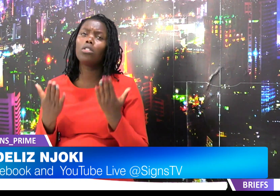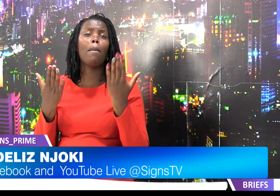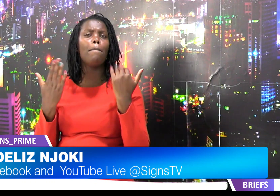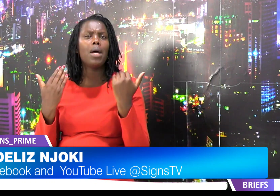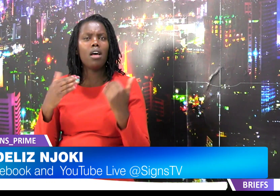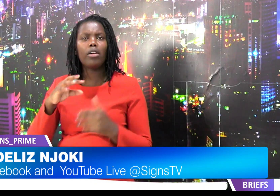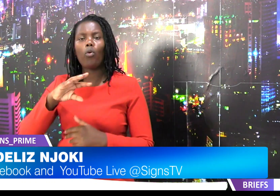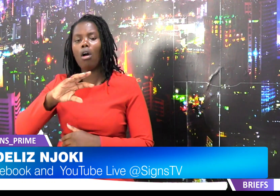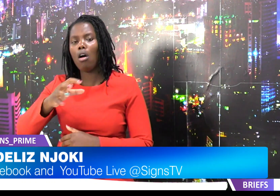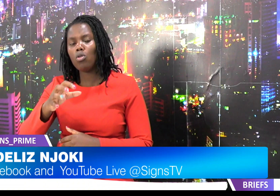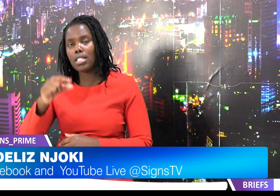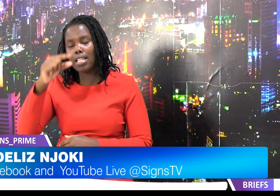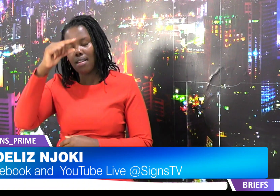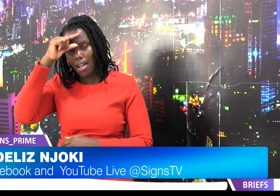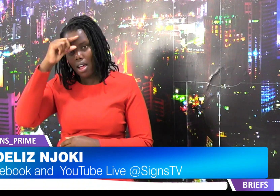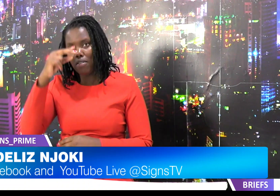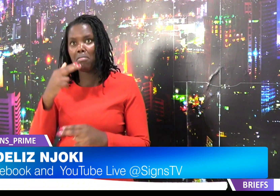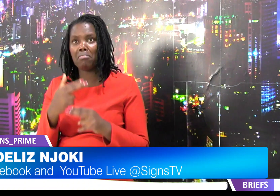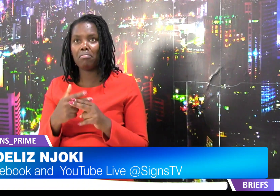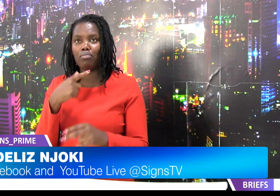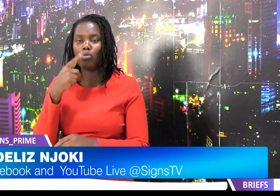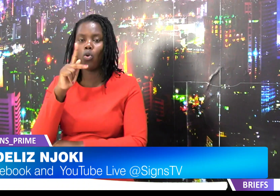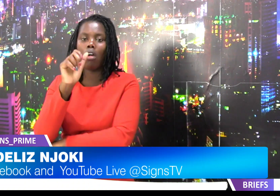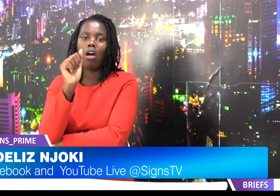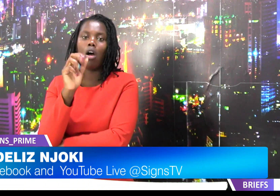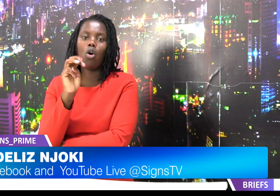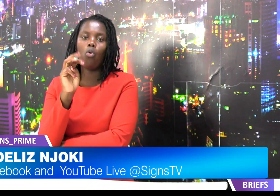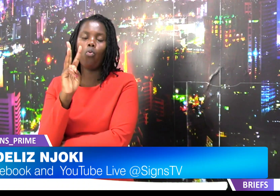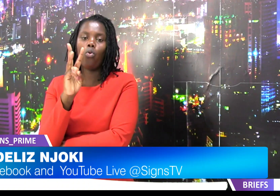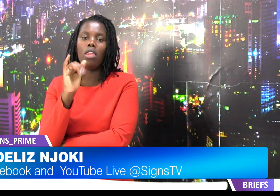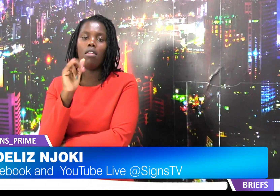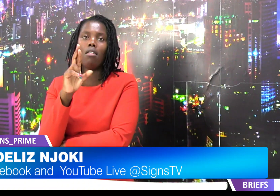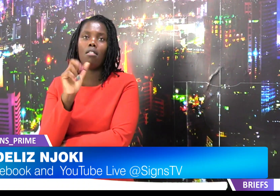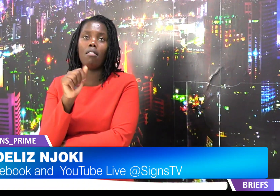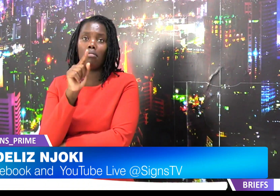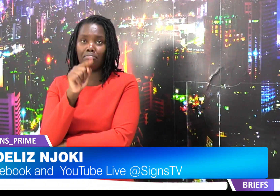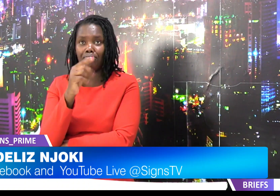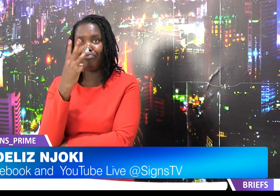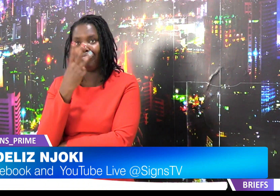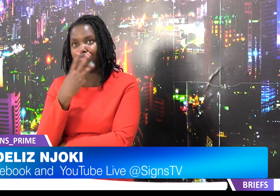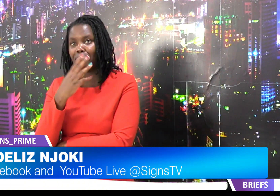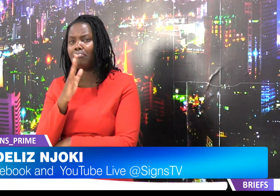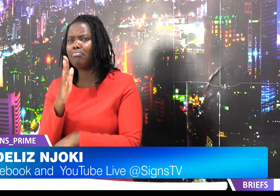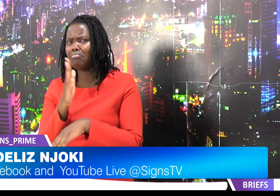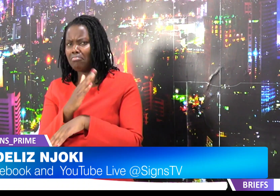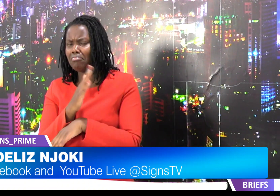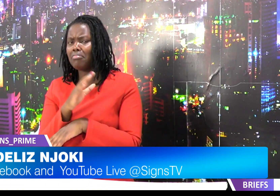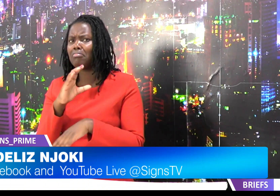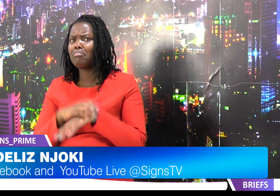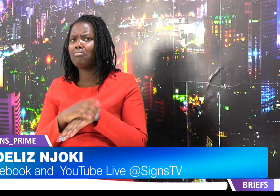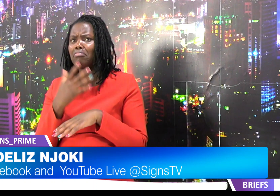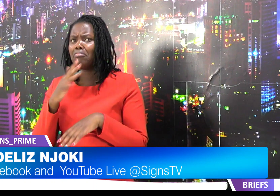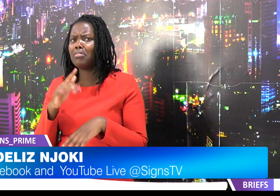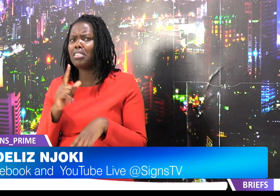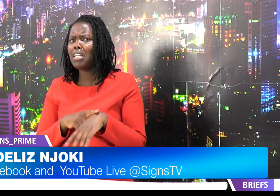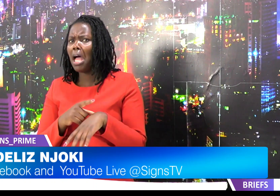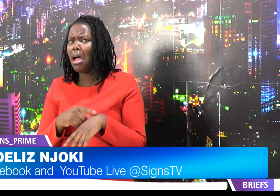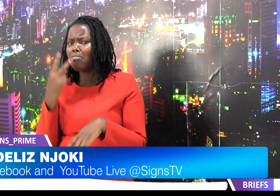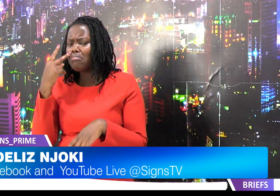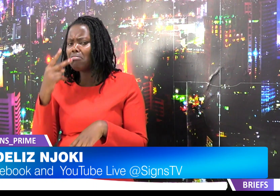hope everything will be investigated fully. On other news updates, the Meru County Governor Kawira Mungaza